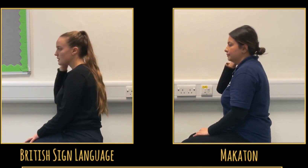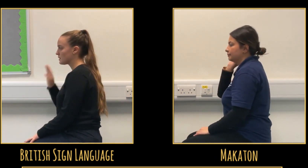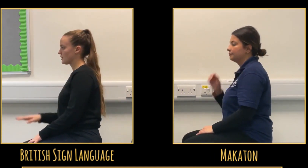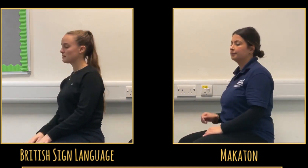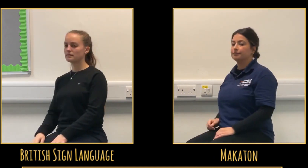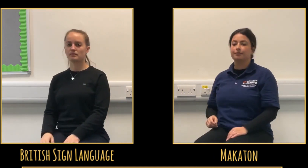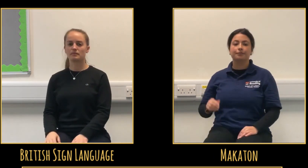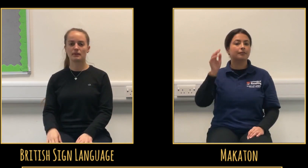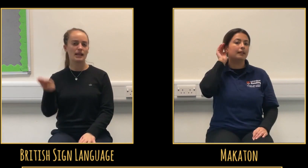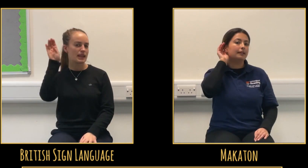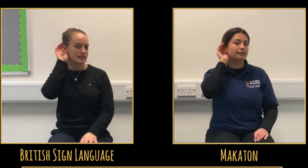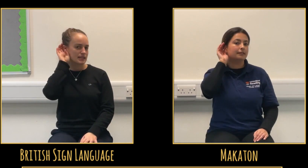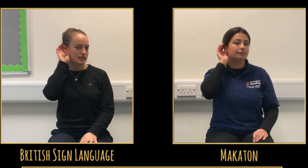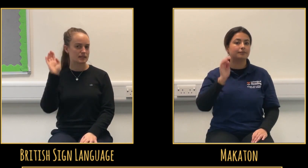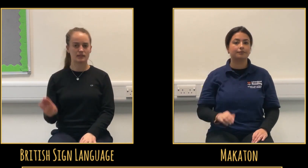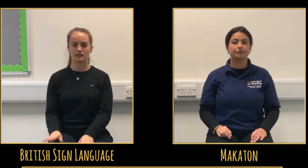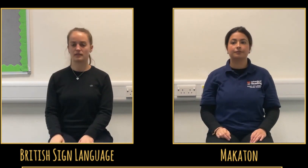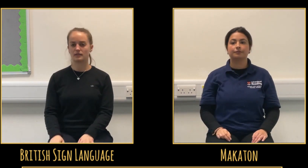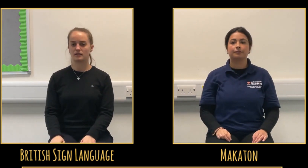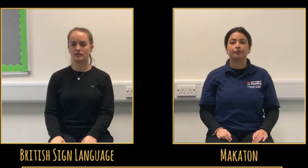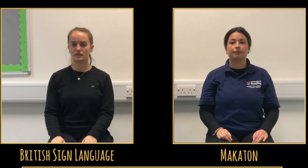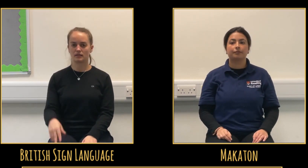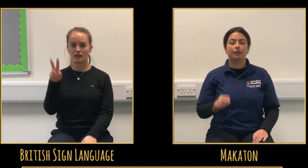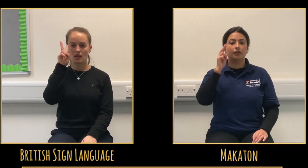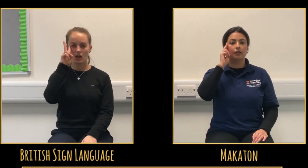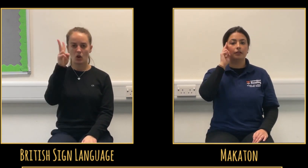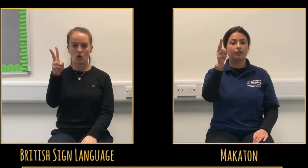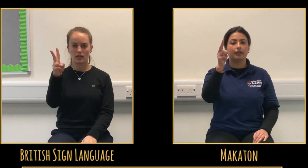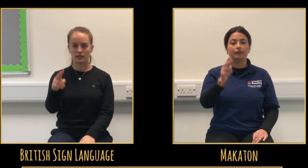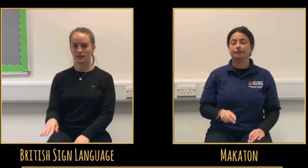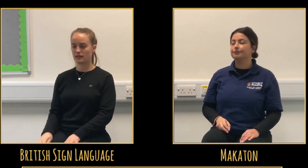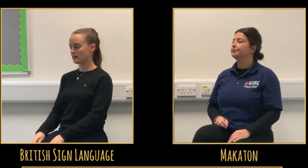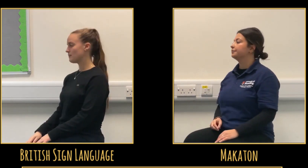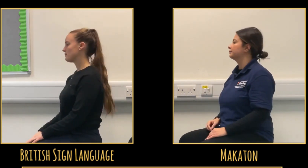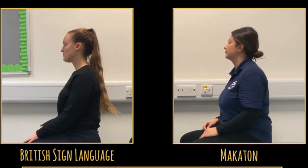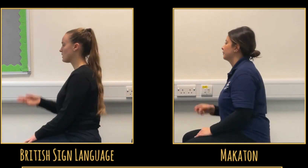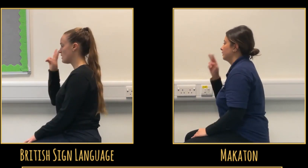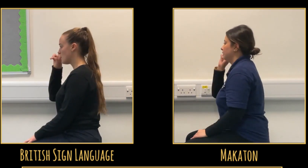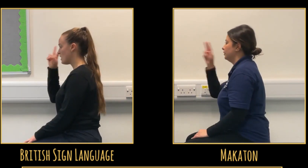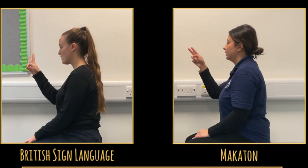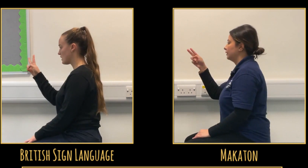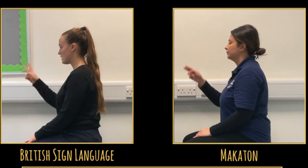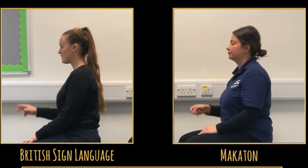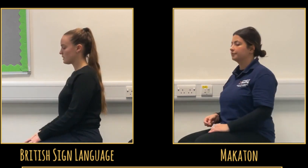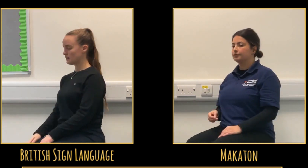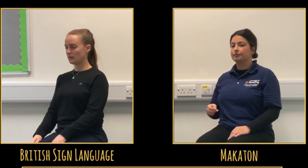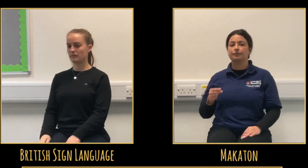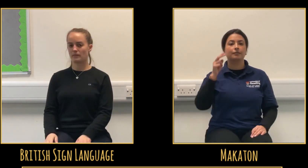Listen. Listen. Looking. Looking.